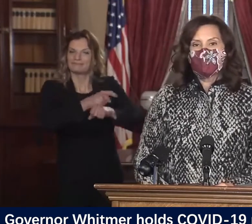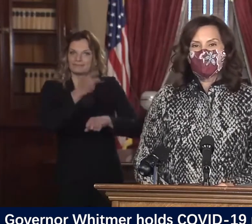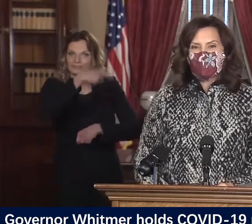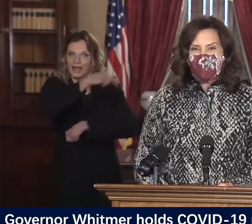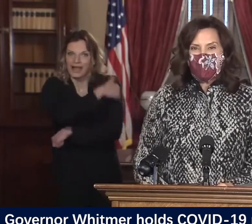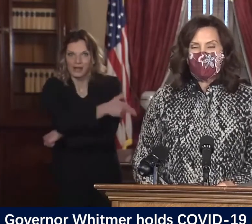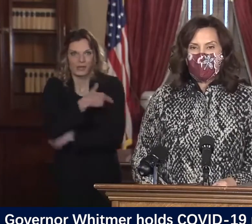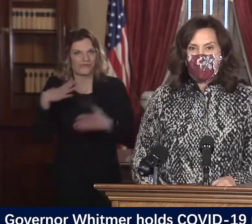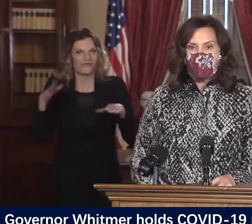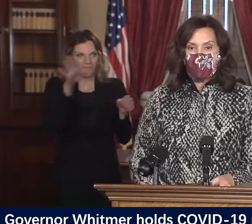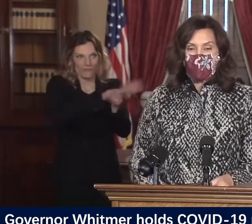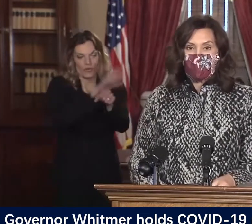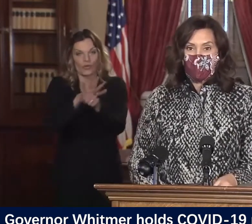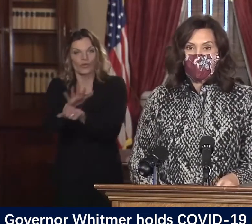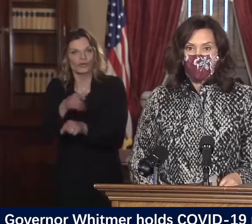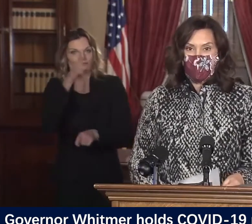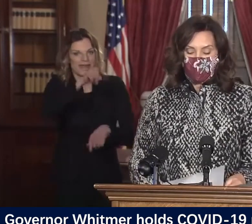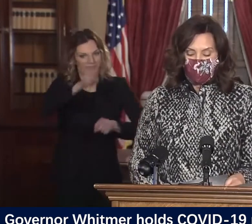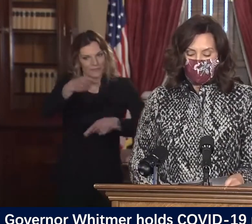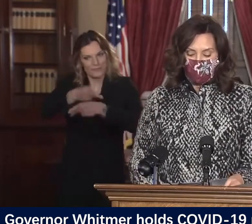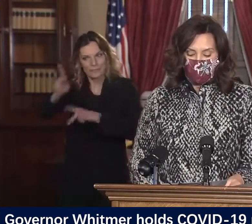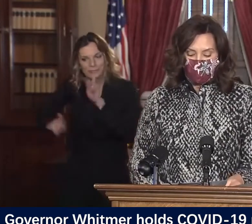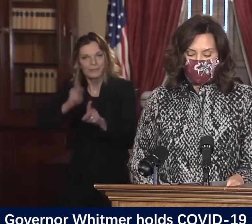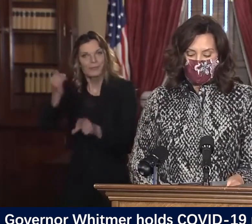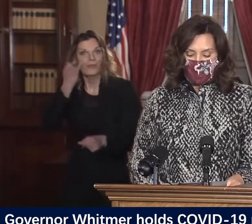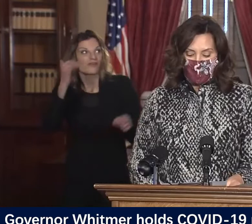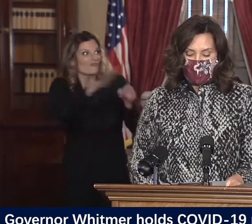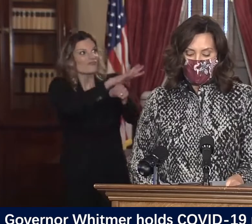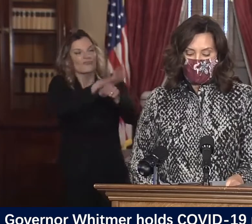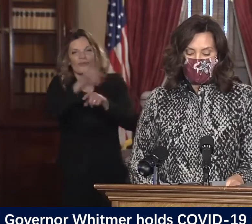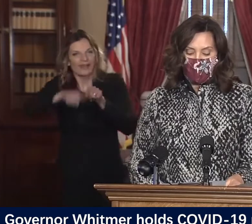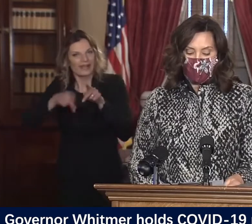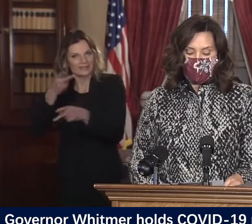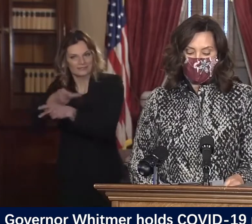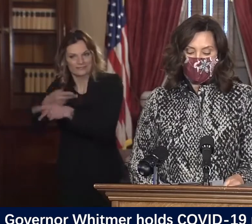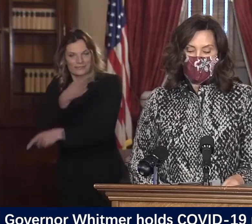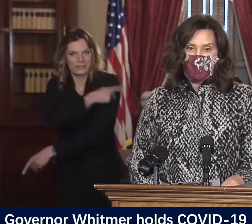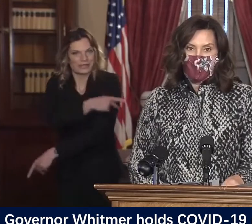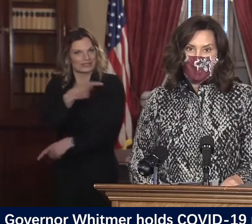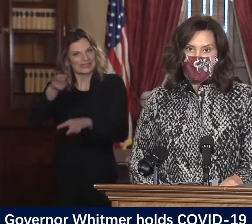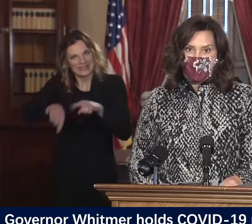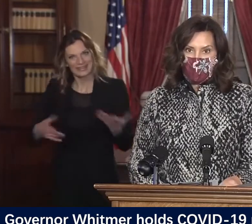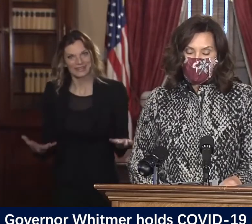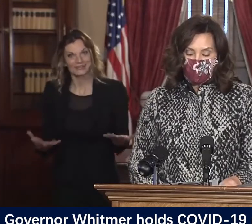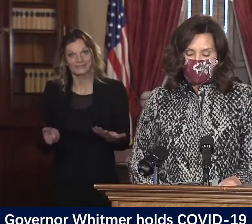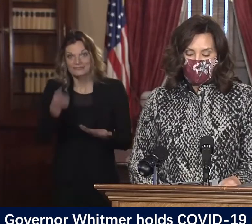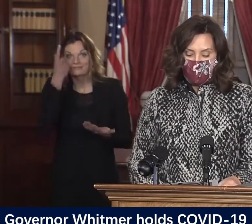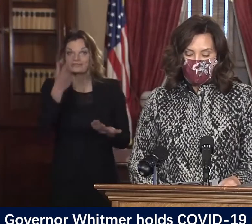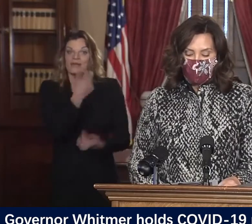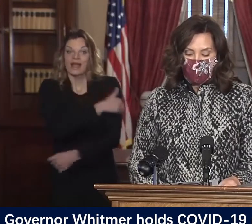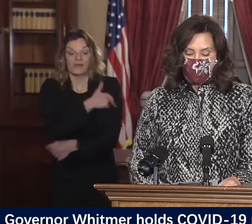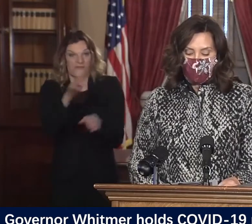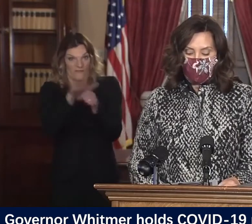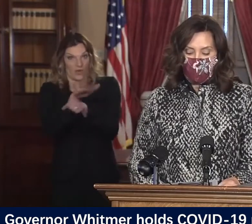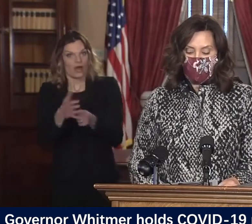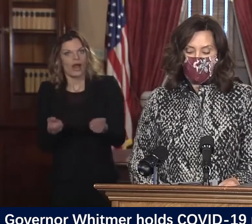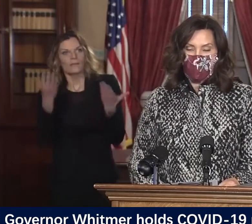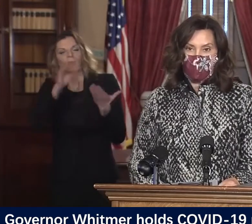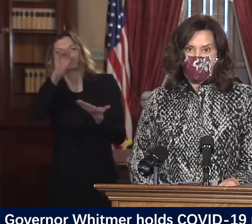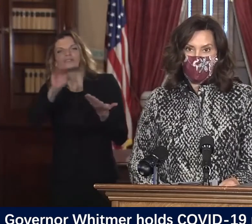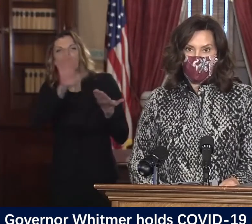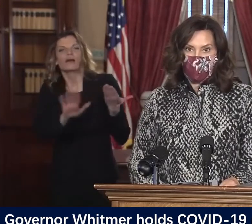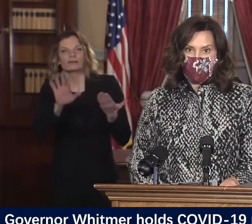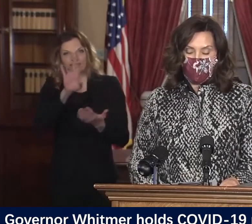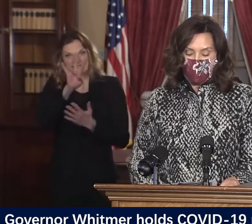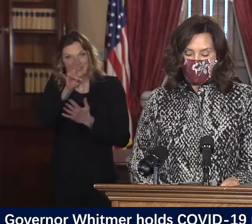now, 79% of all hospital beds are occupied. The hospital capacity issue that we